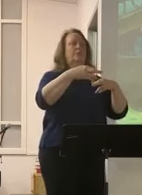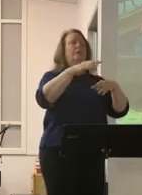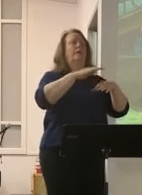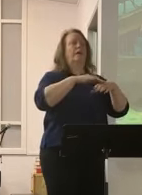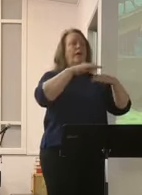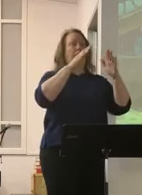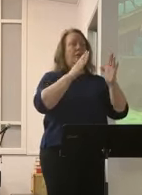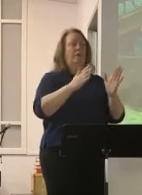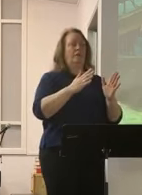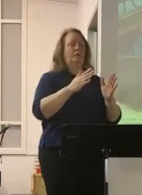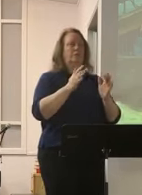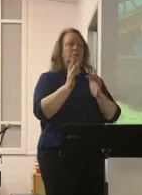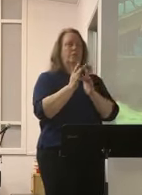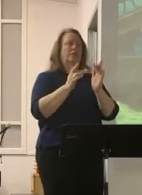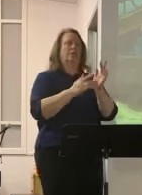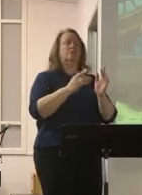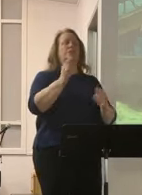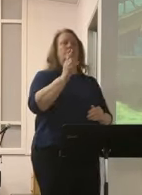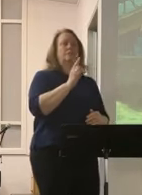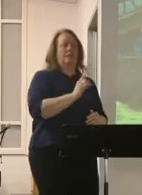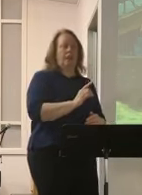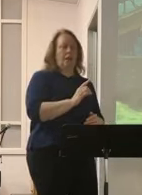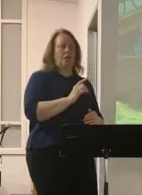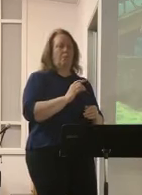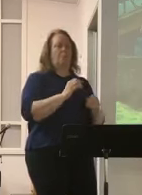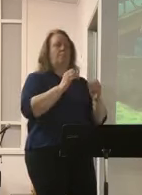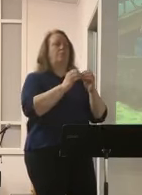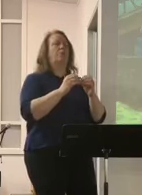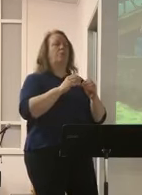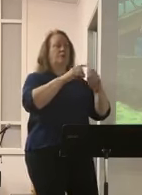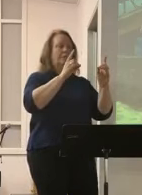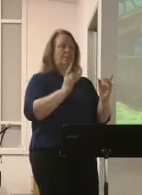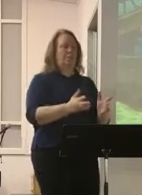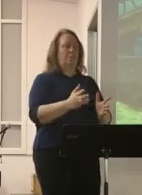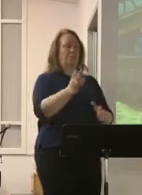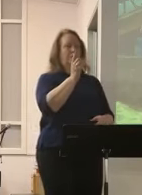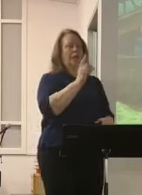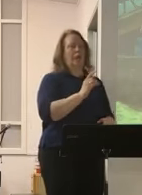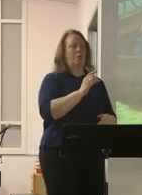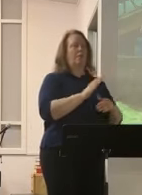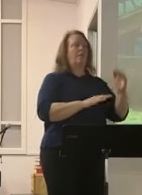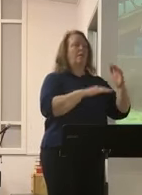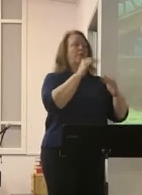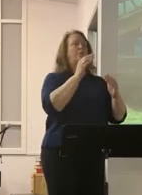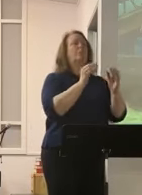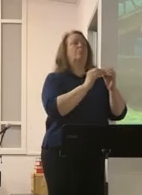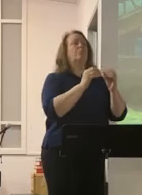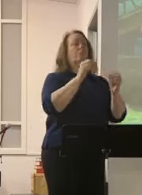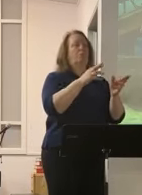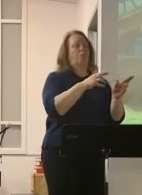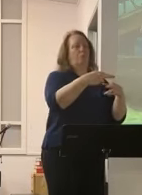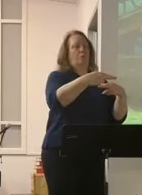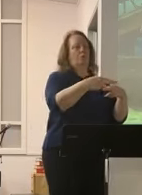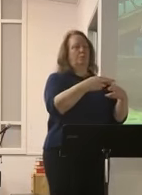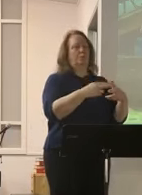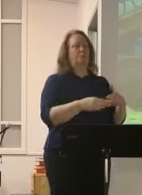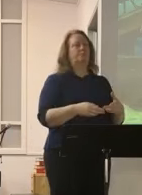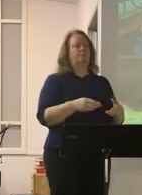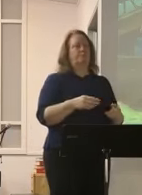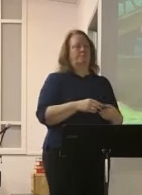started coming and then more disciples came, they would have had to keep building rooms onto this house. So it all fits